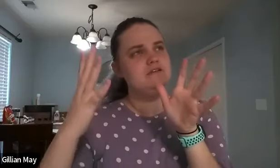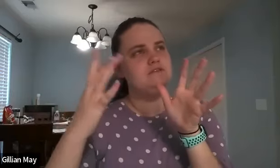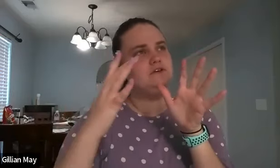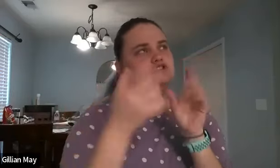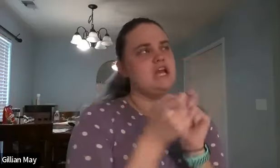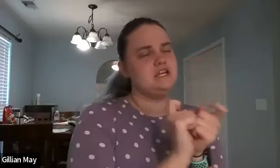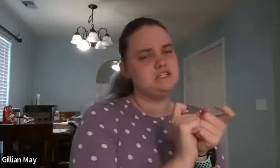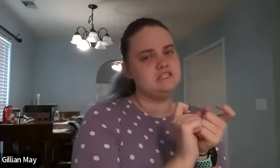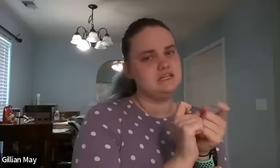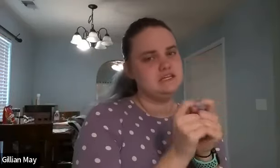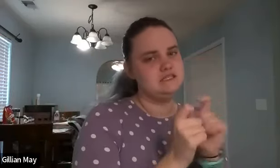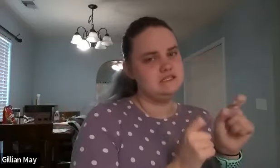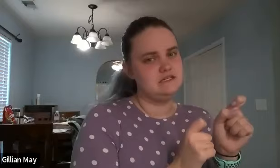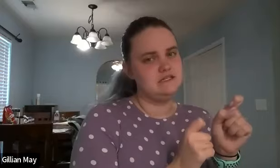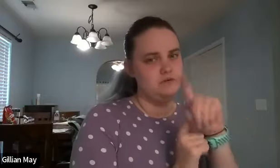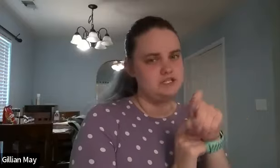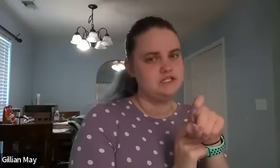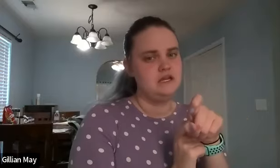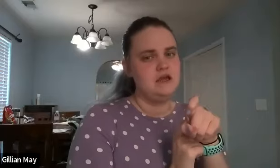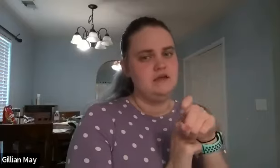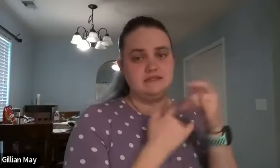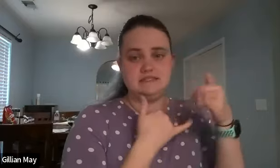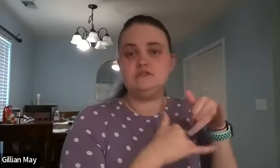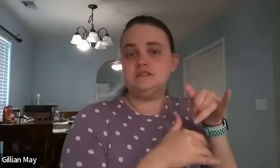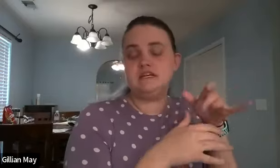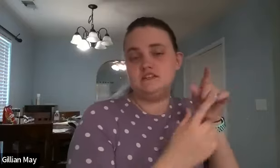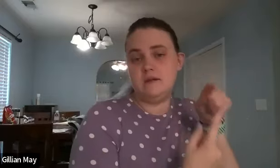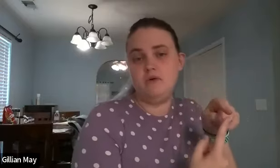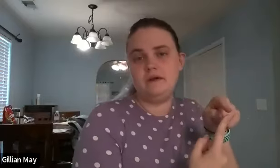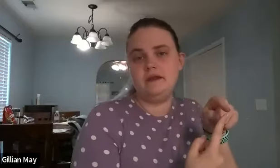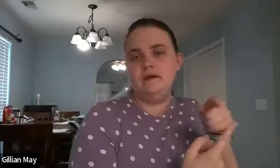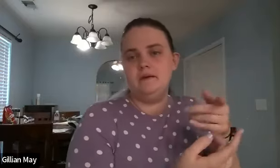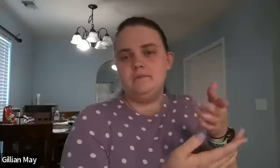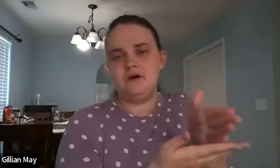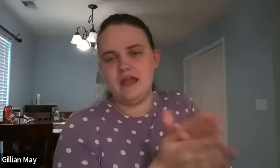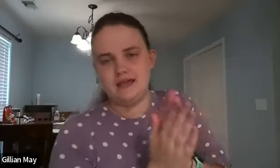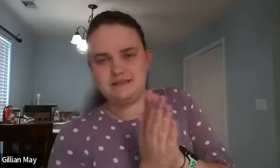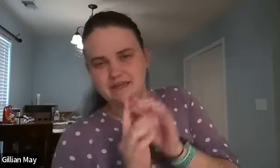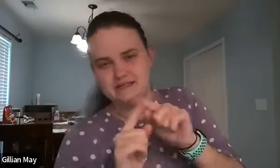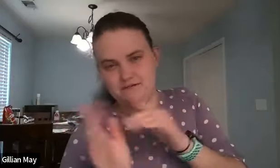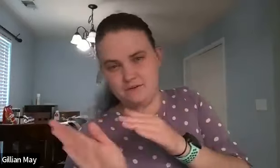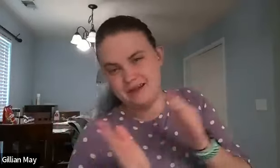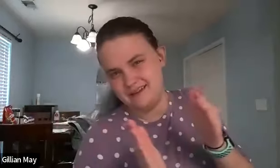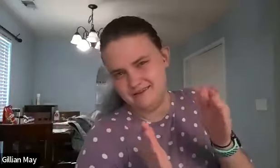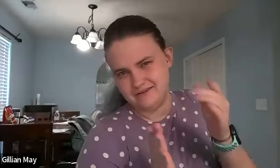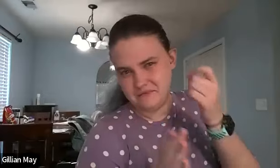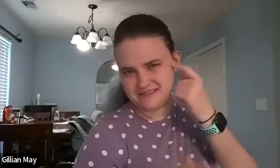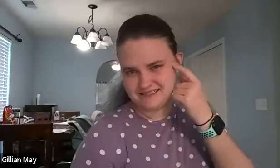of, you change the sentence, the question that still is getting to that point, but asking it a different way, if that makes